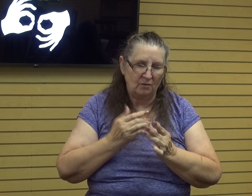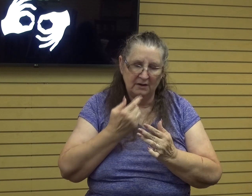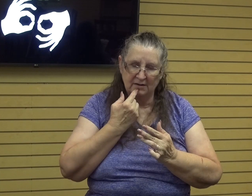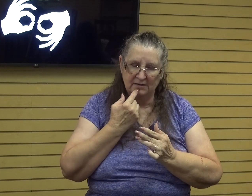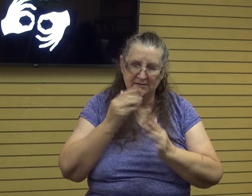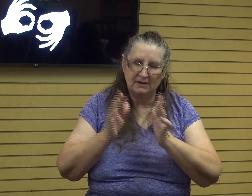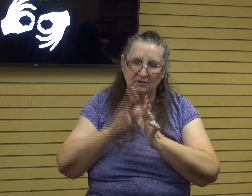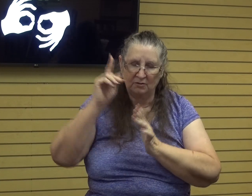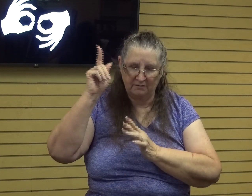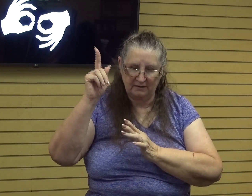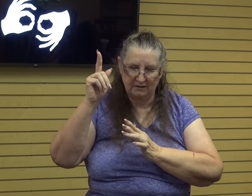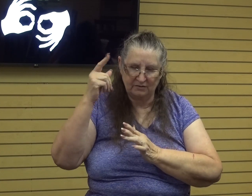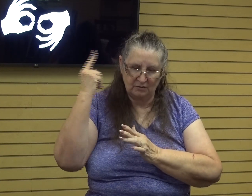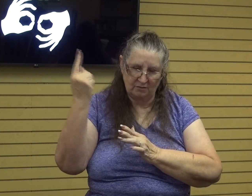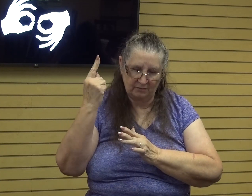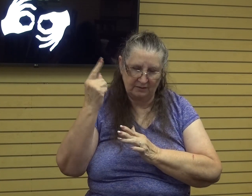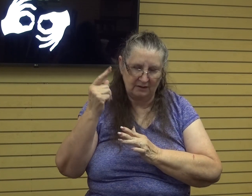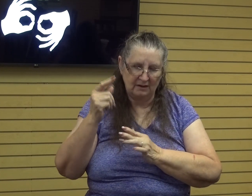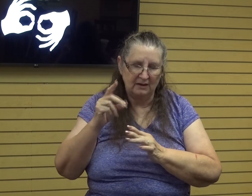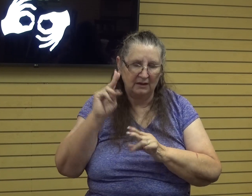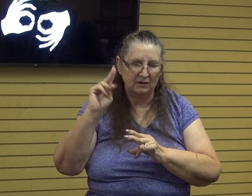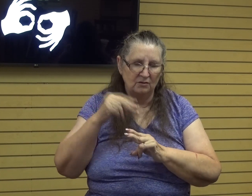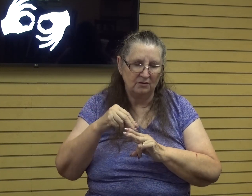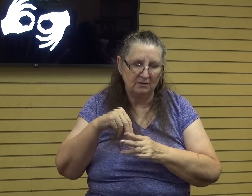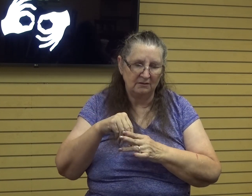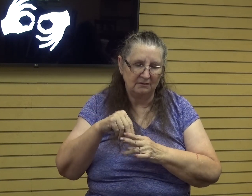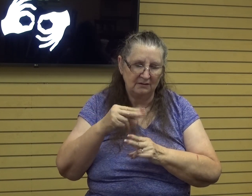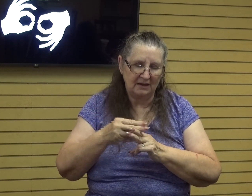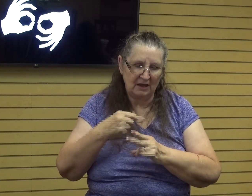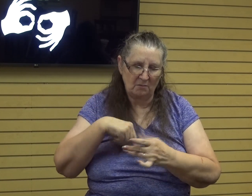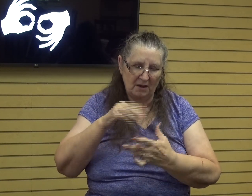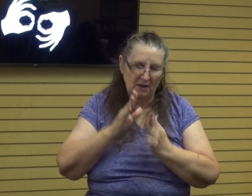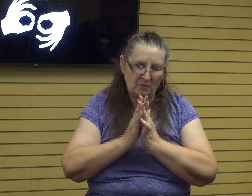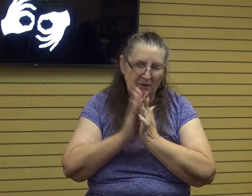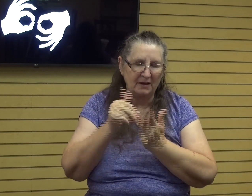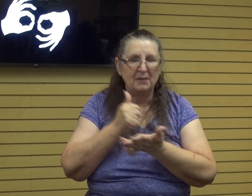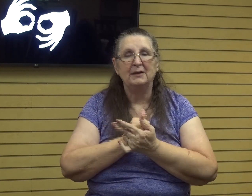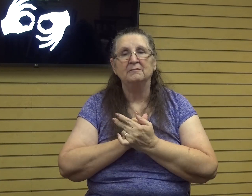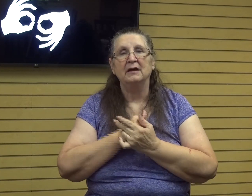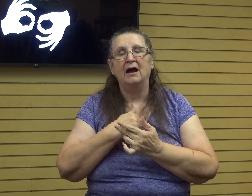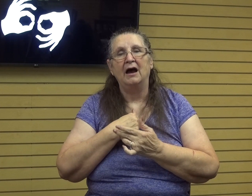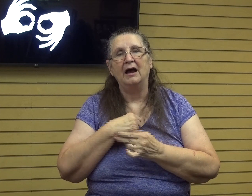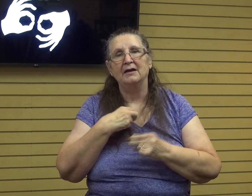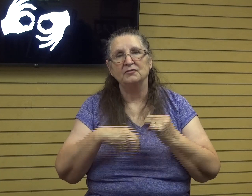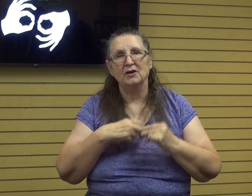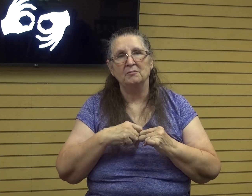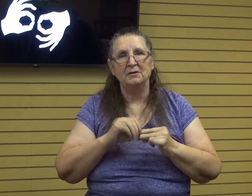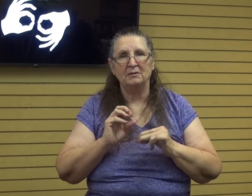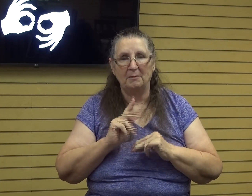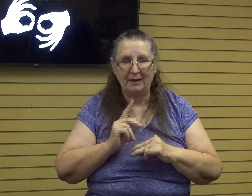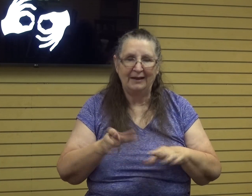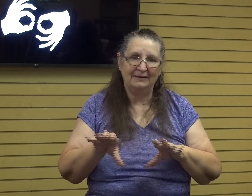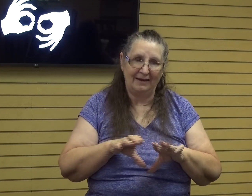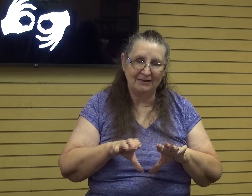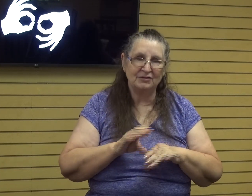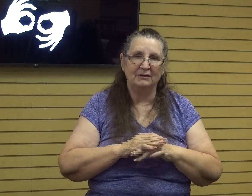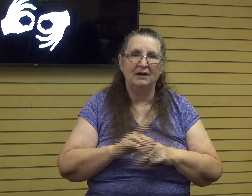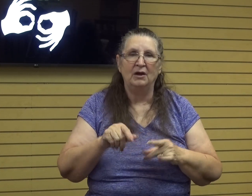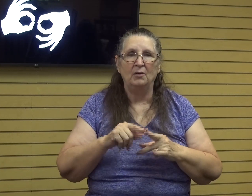you and to you only. In your name I pray. Amen. So I was having some trouble getting back into the swing of things when I first came back. So